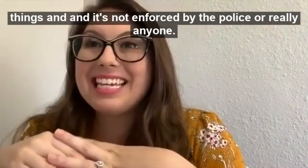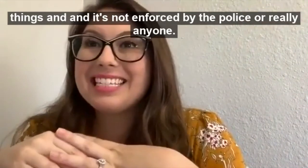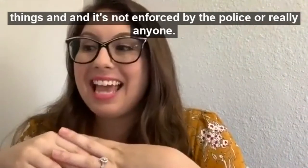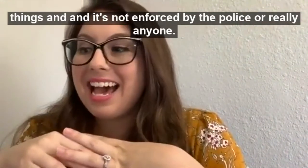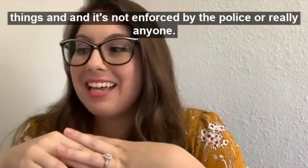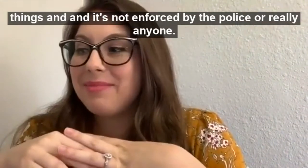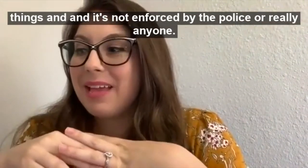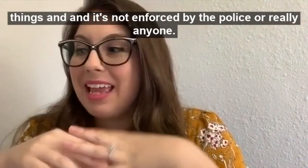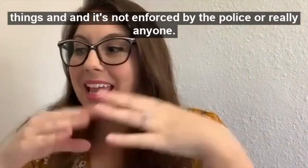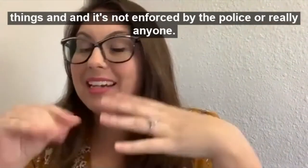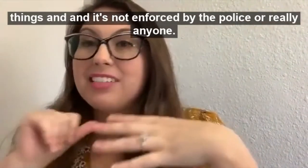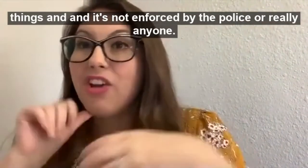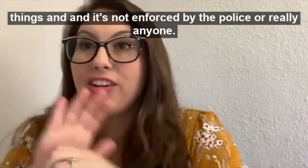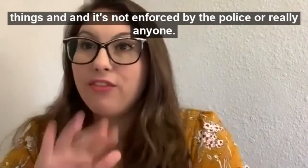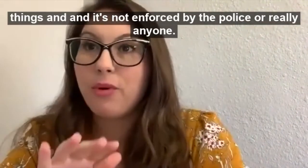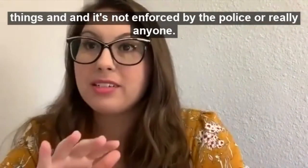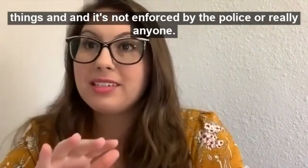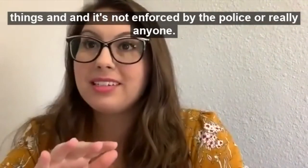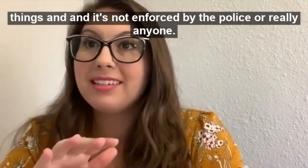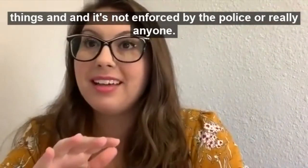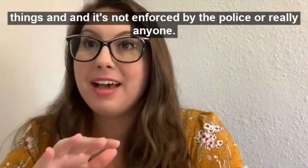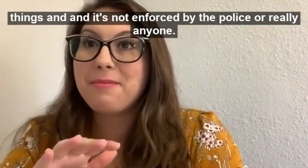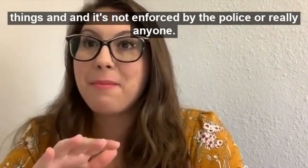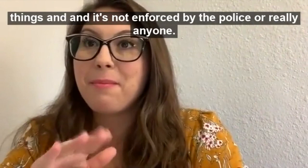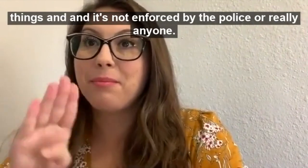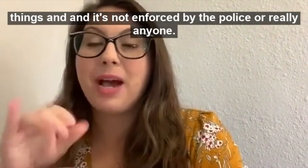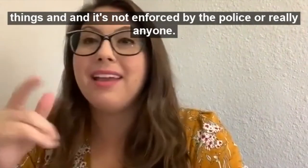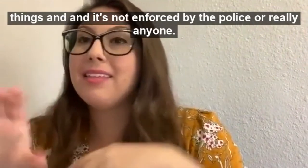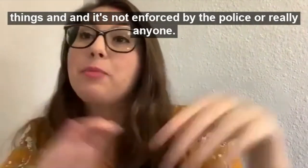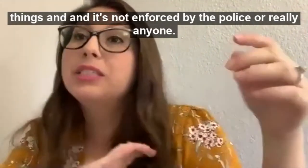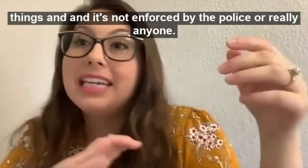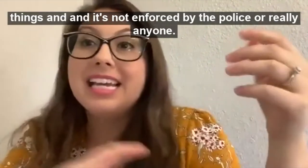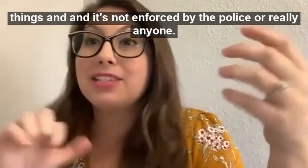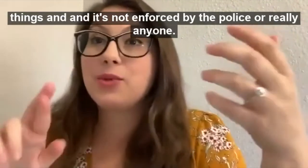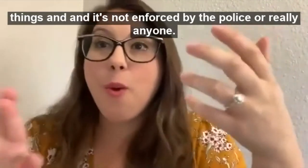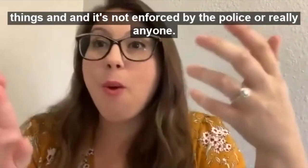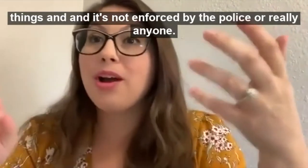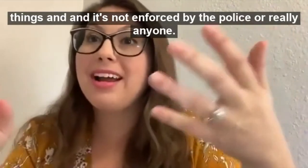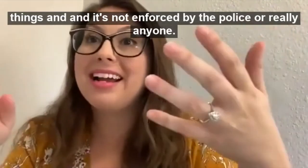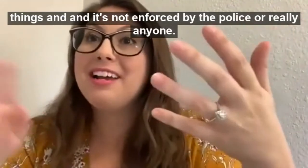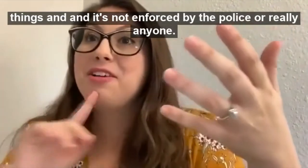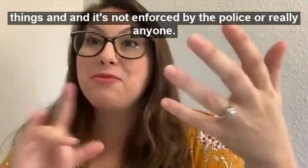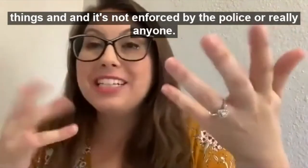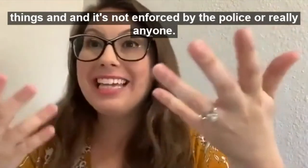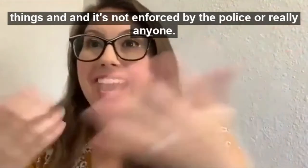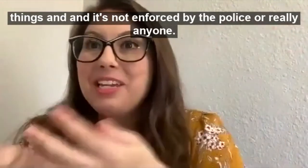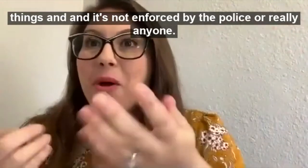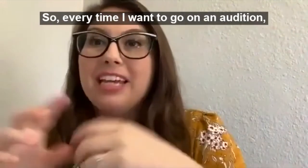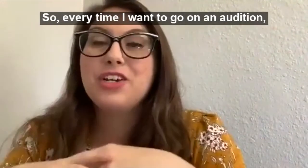things, and it's not enforced by the police or really anyone.